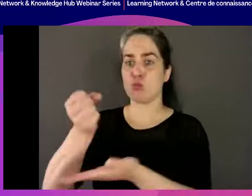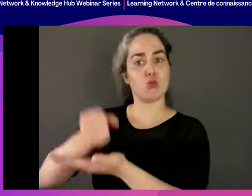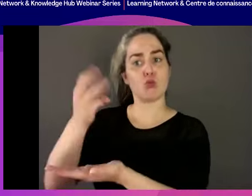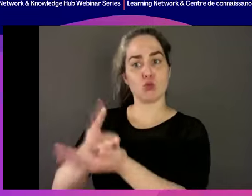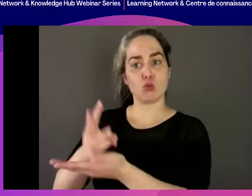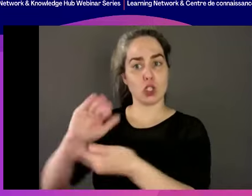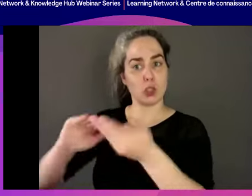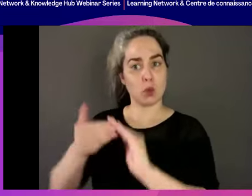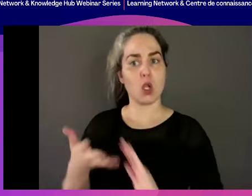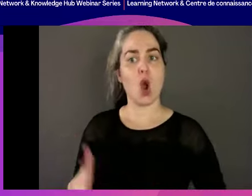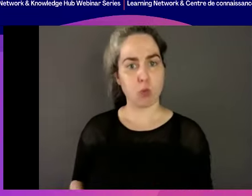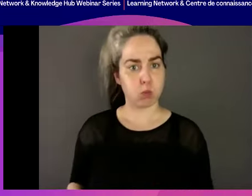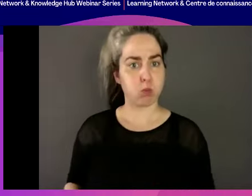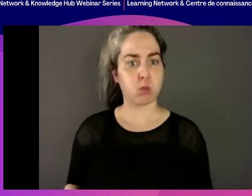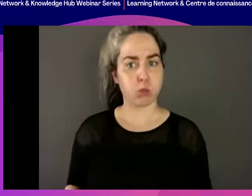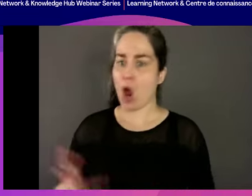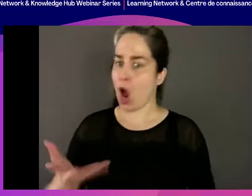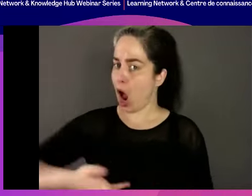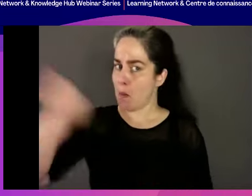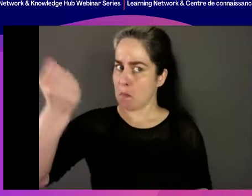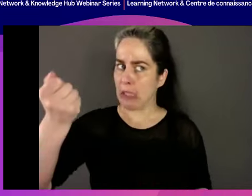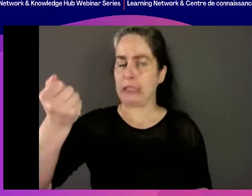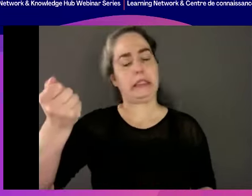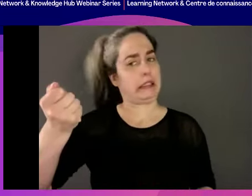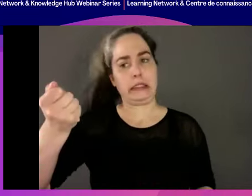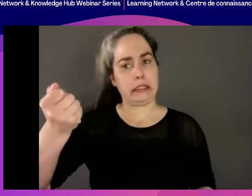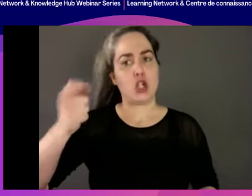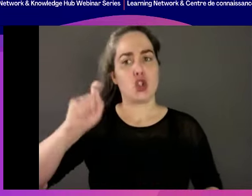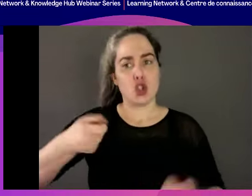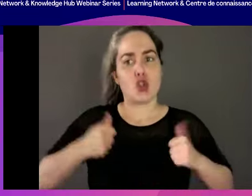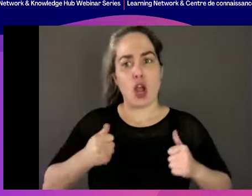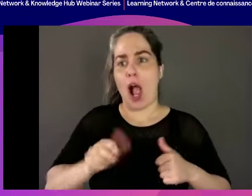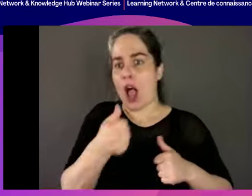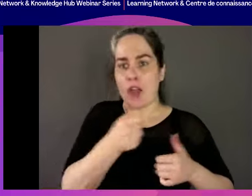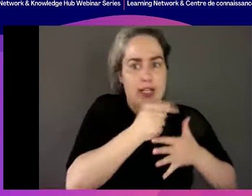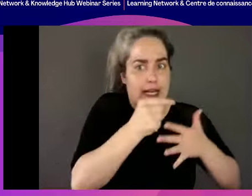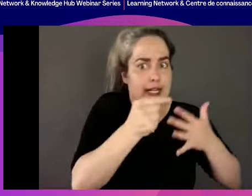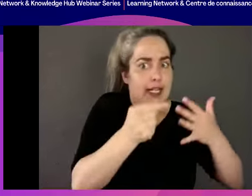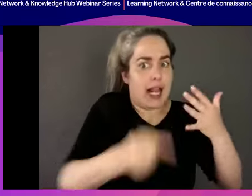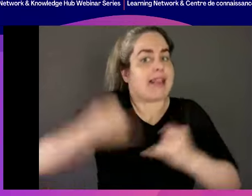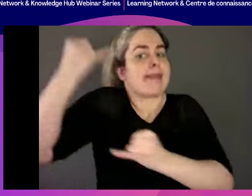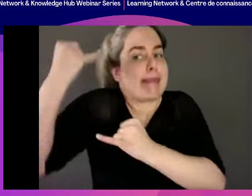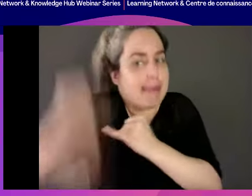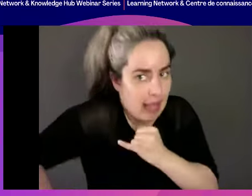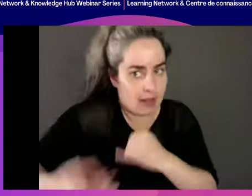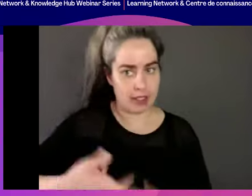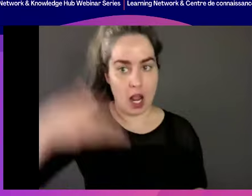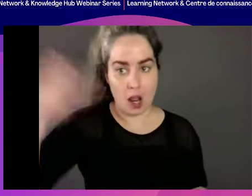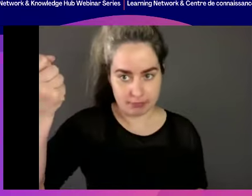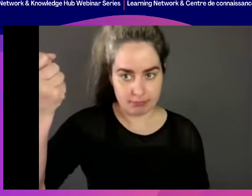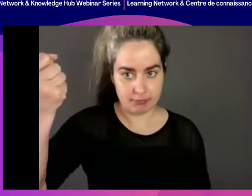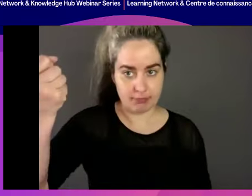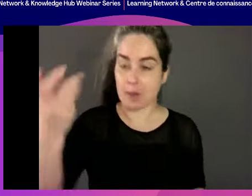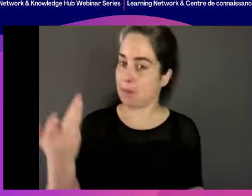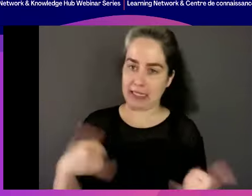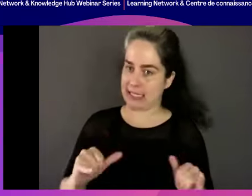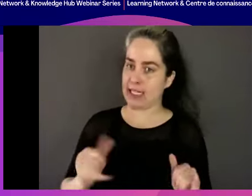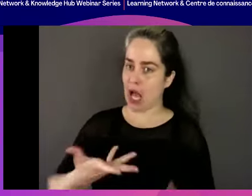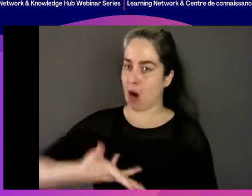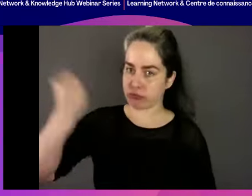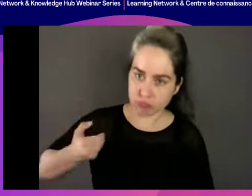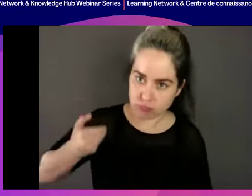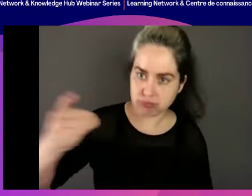that apprehension should be the last resort, and that Indigenous children were particularly vulnerable to the